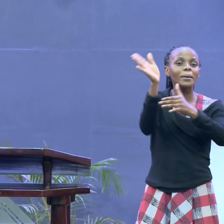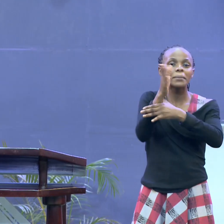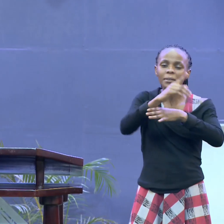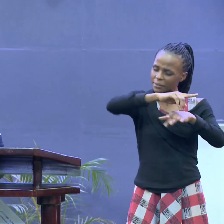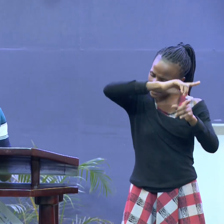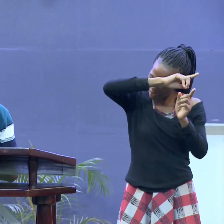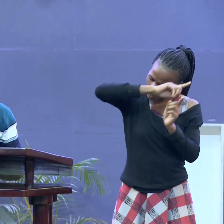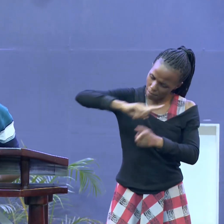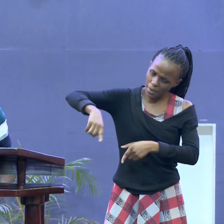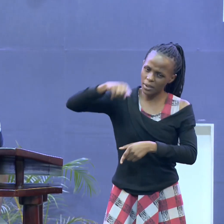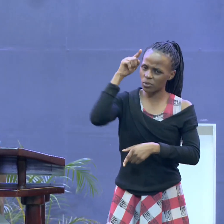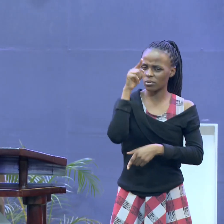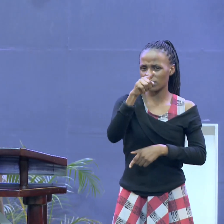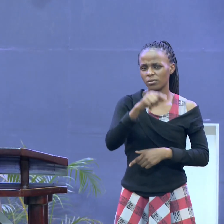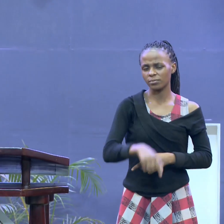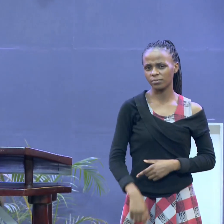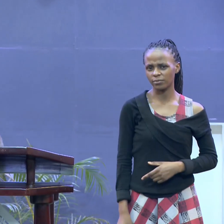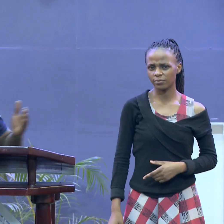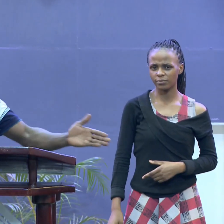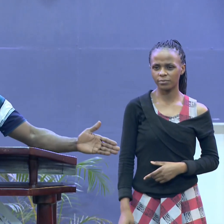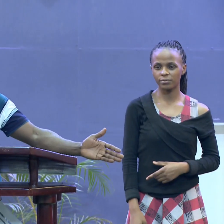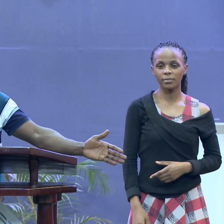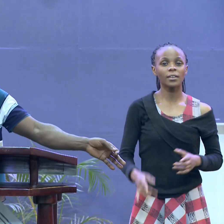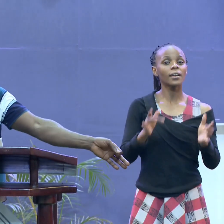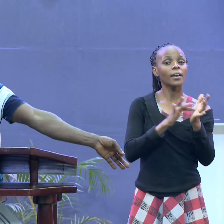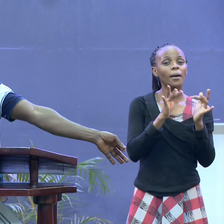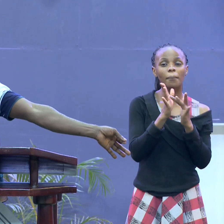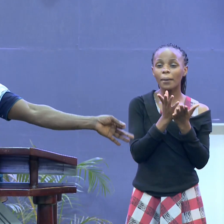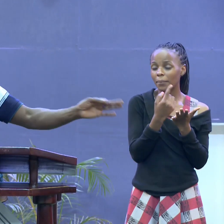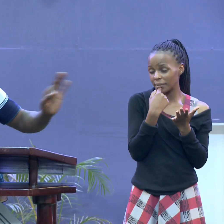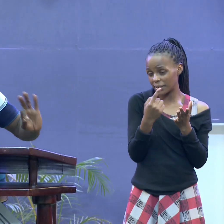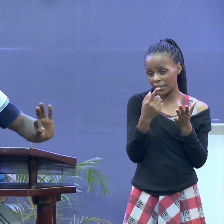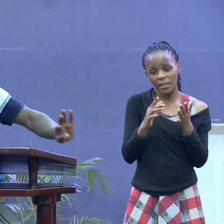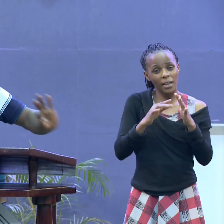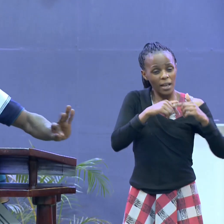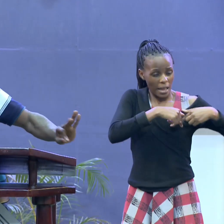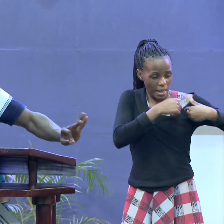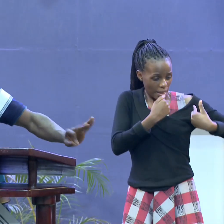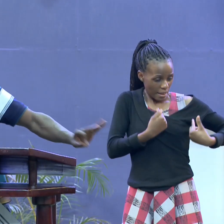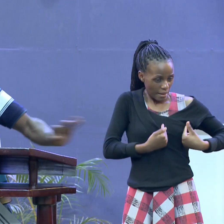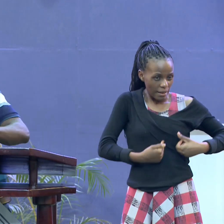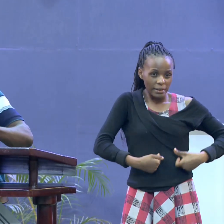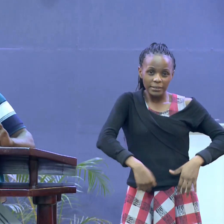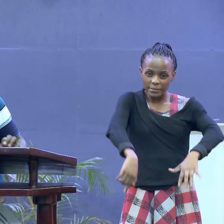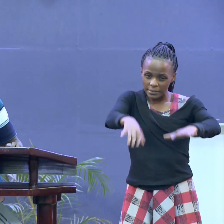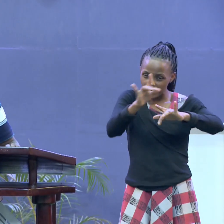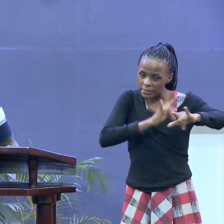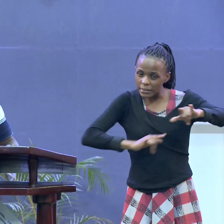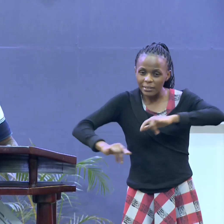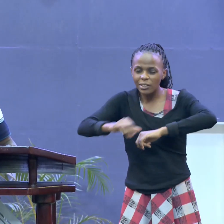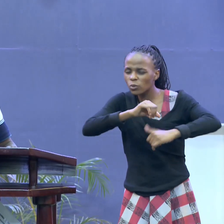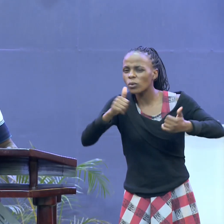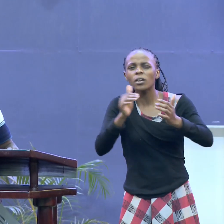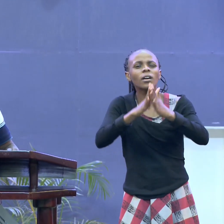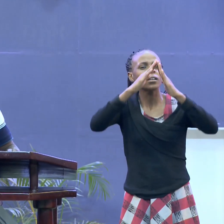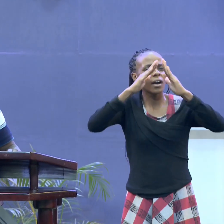in righteousness but whatever ministry you get to they reject you. Bayibuli egambye mbu ng'omutima muyonjo, the house is clean. The Bible said